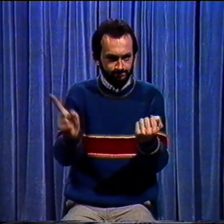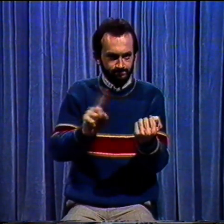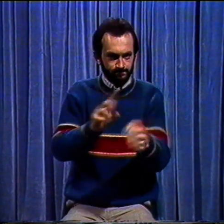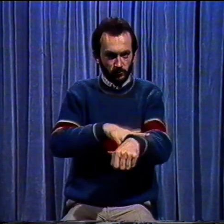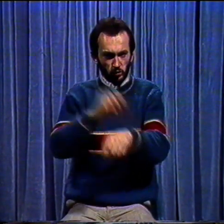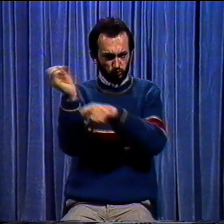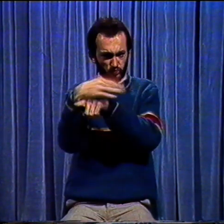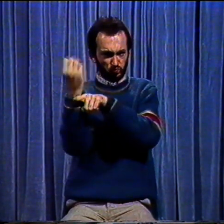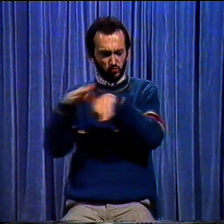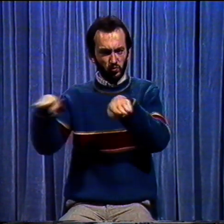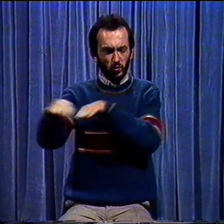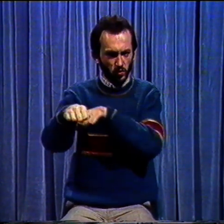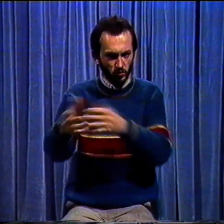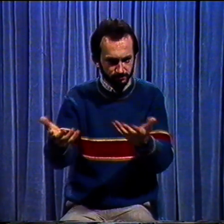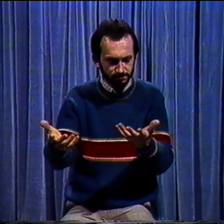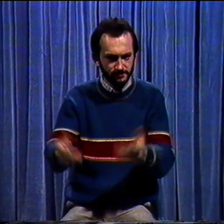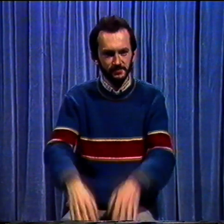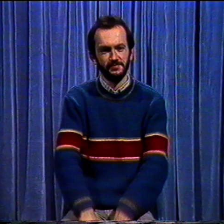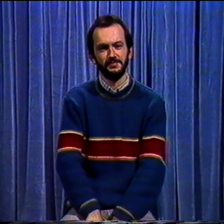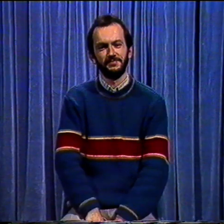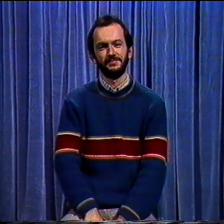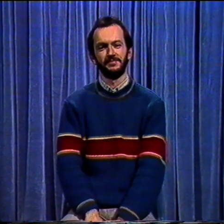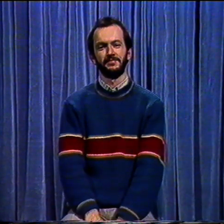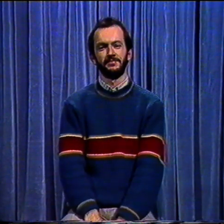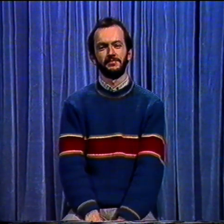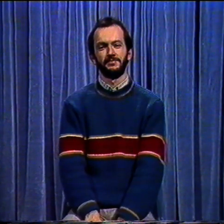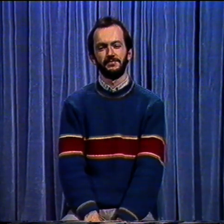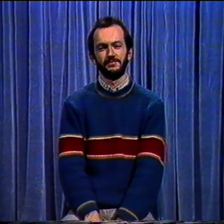limit, and then suddenly what happened? A police car came in front of me.